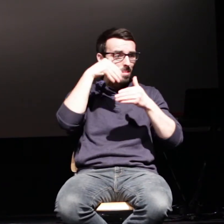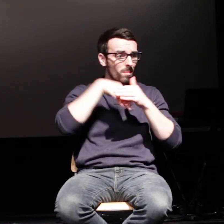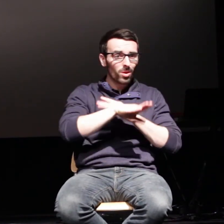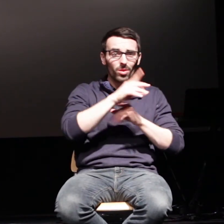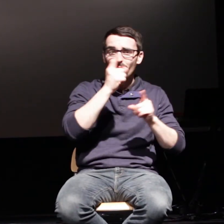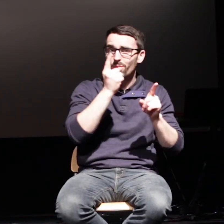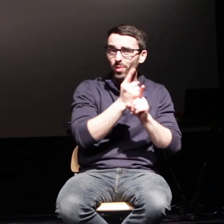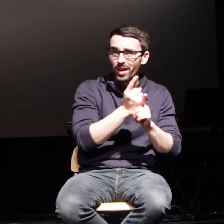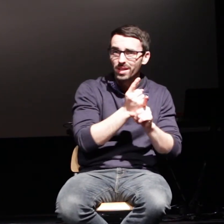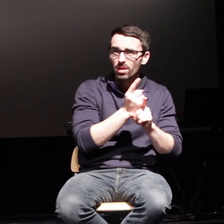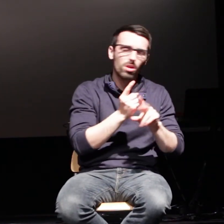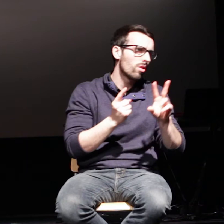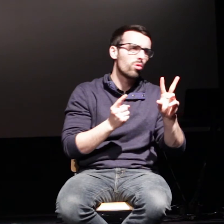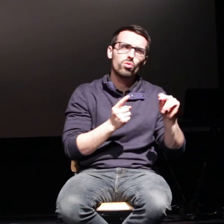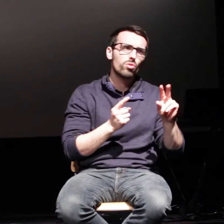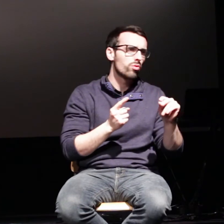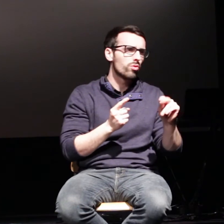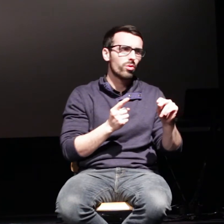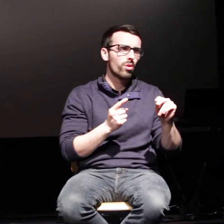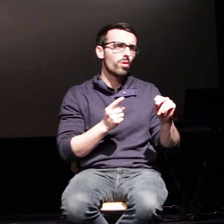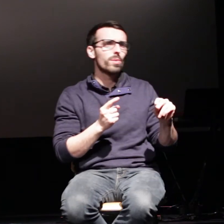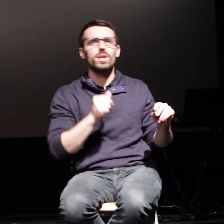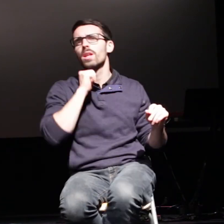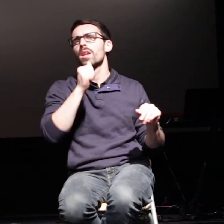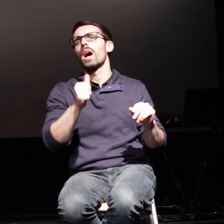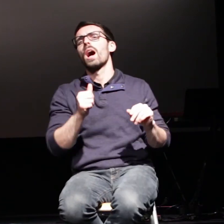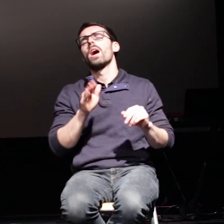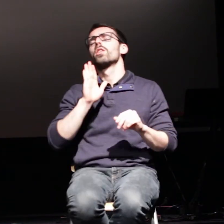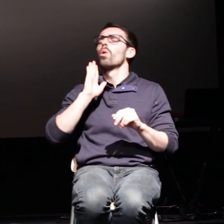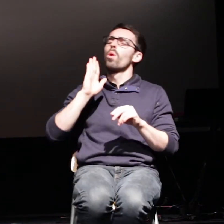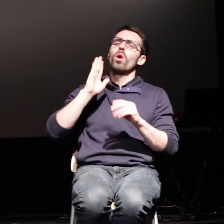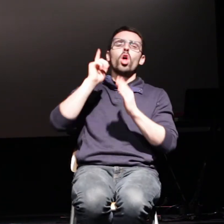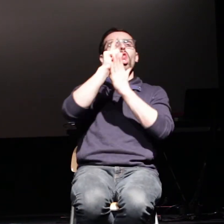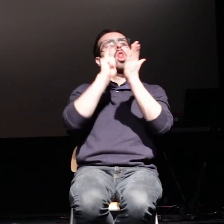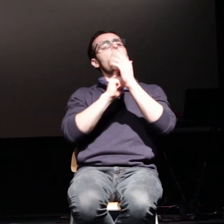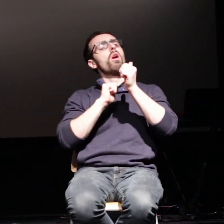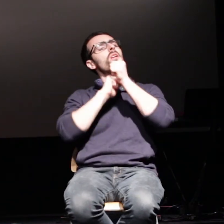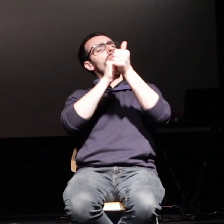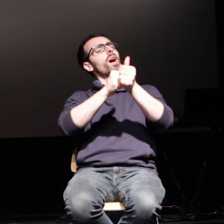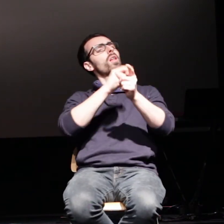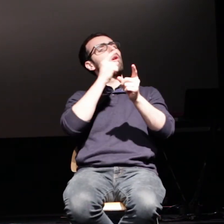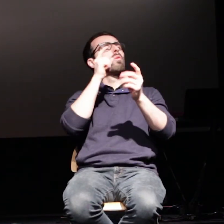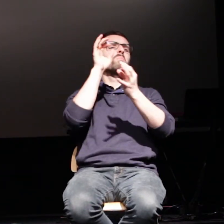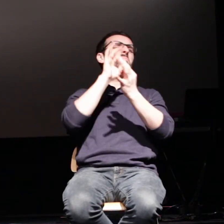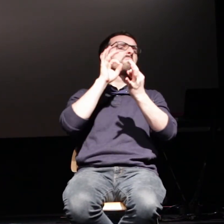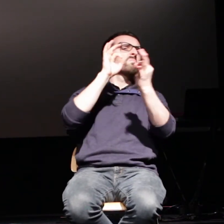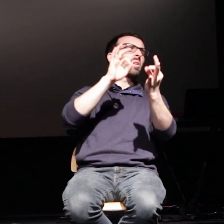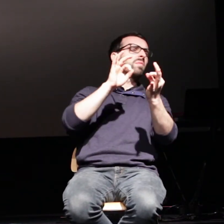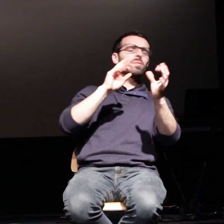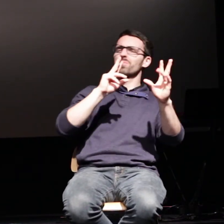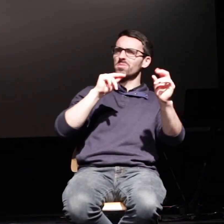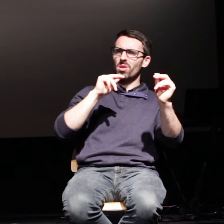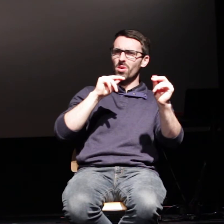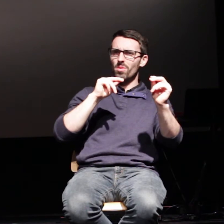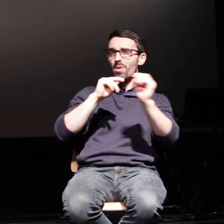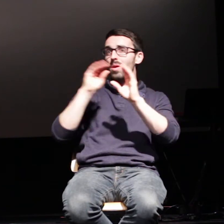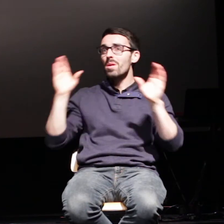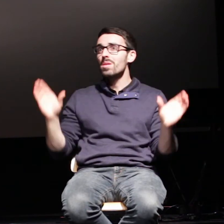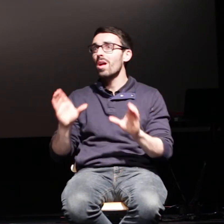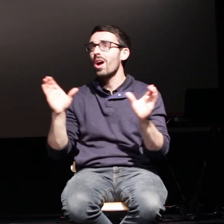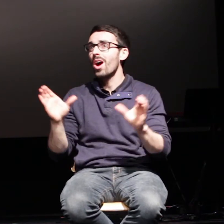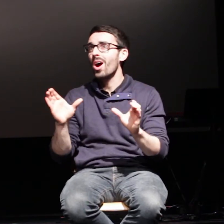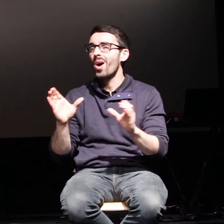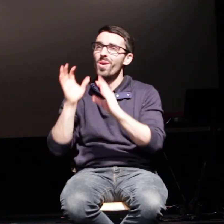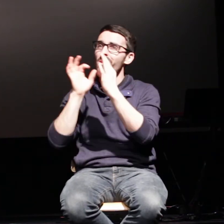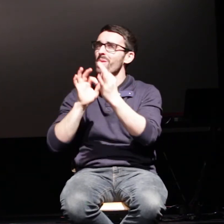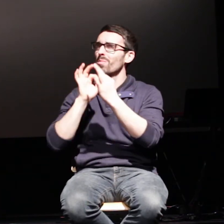It's not your perfect, adherence to the law, your ability to perform in a perfect way. What